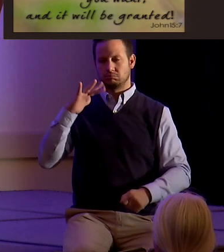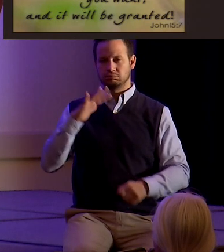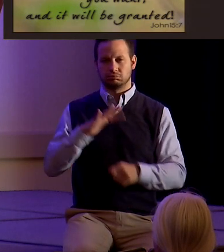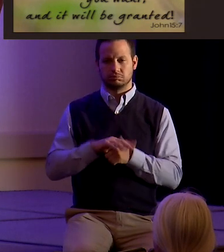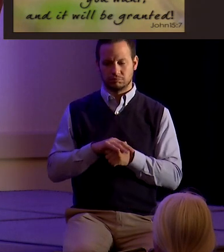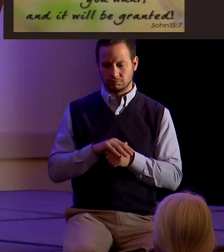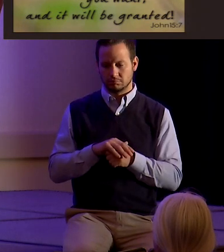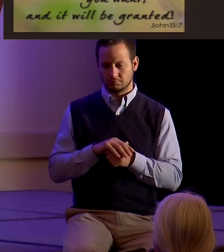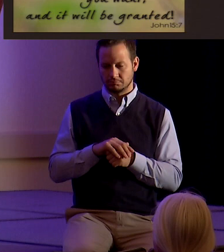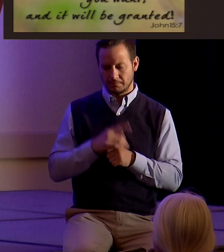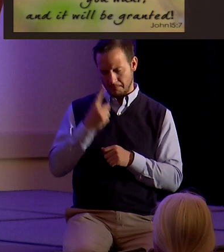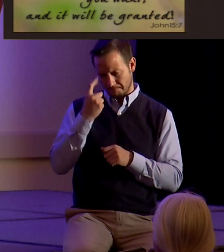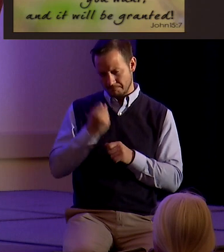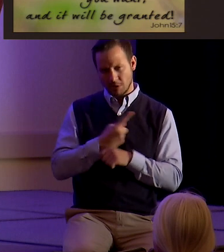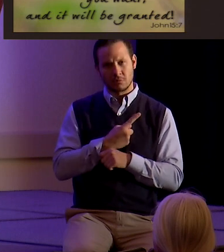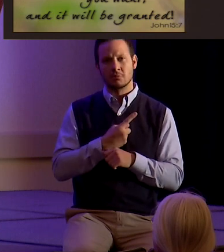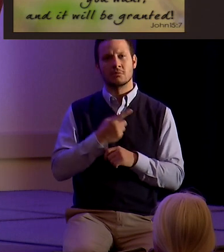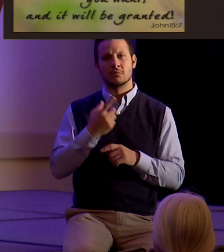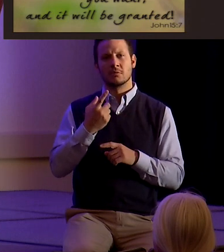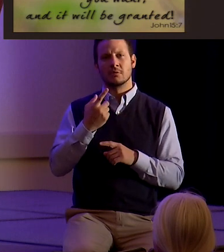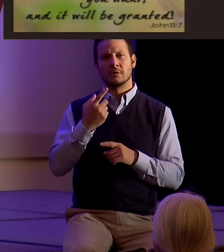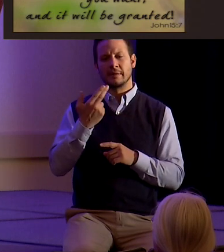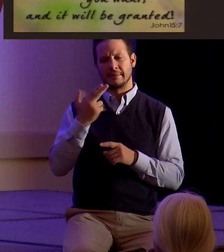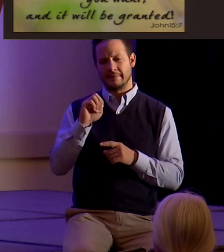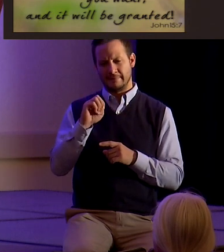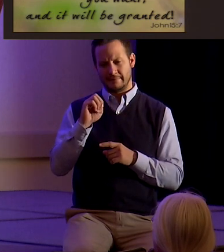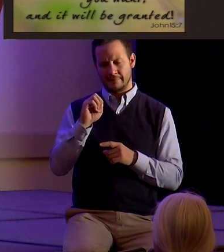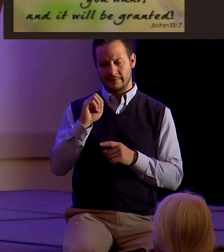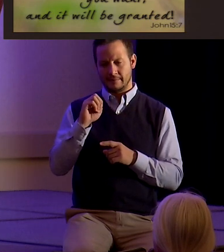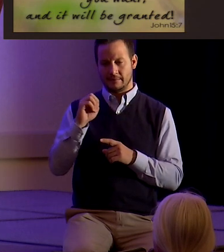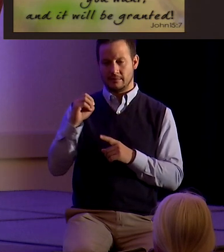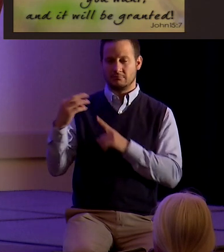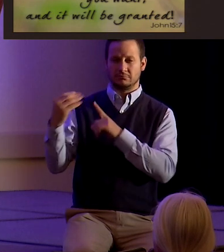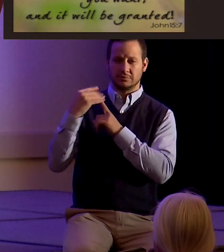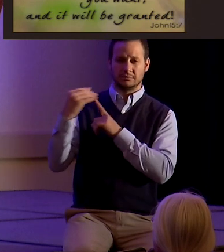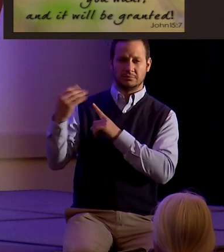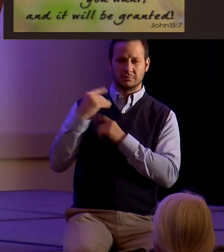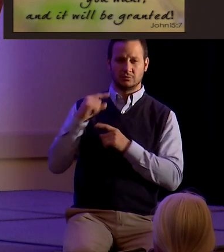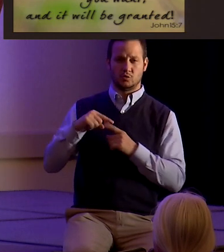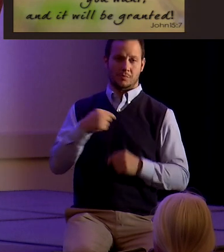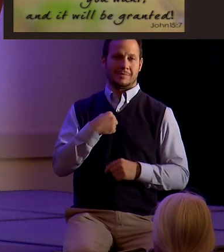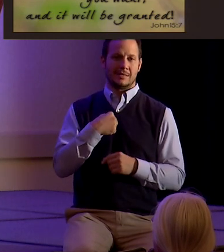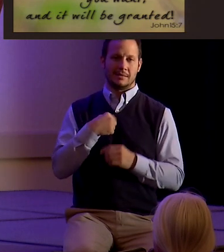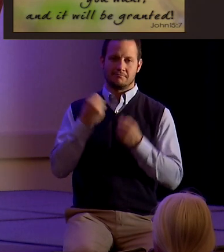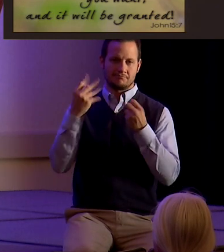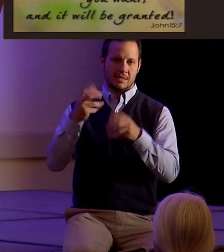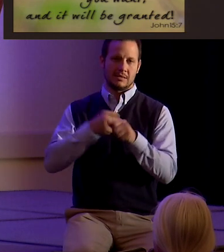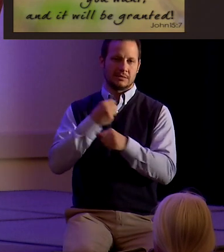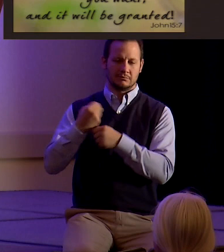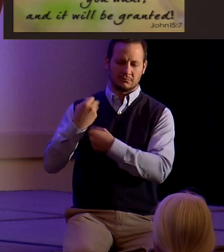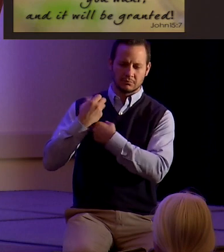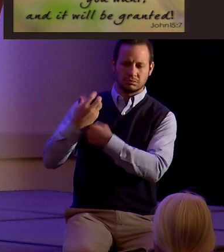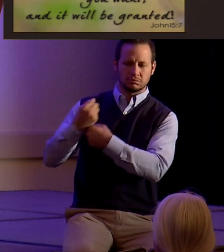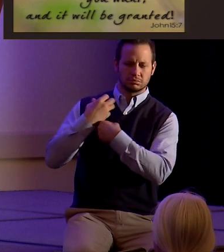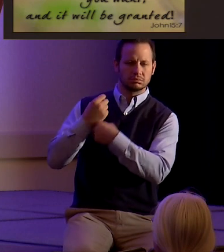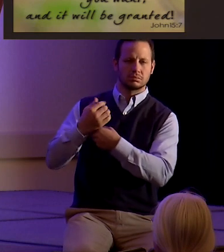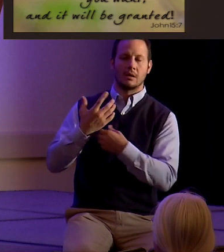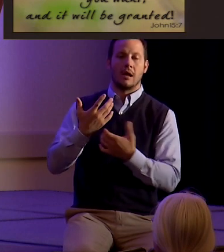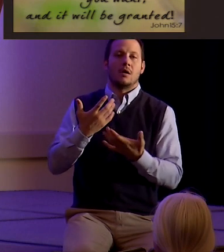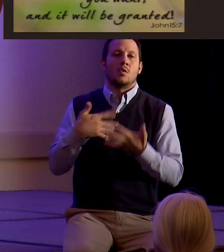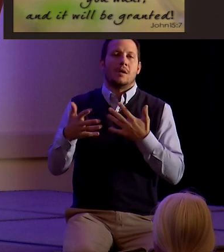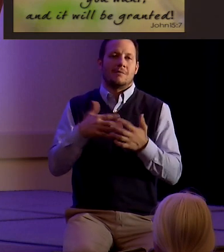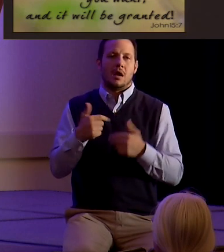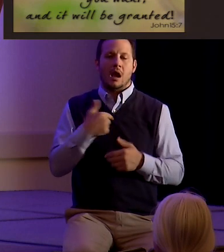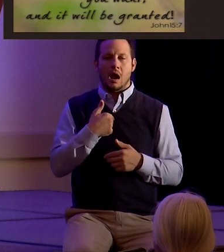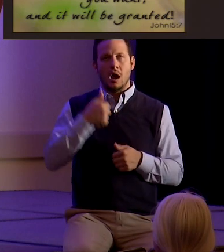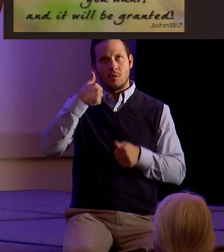coming after me for years. For whatever reason, I had rationalized it. I still remember thinking and praying this way. I was an